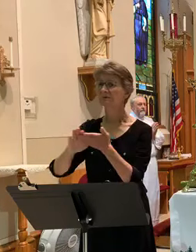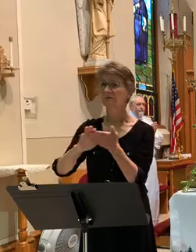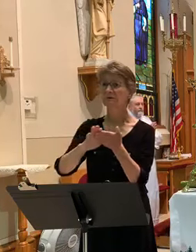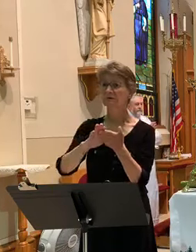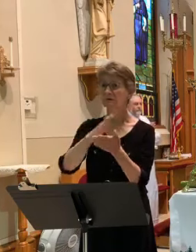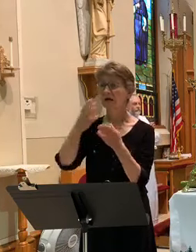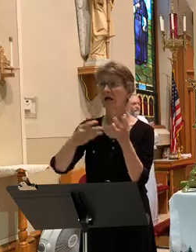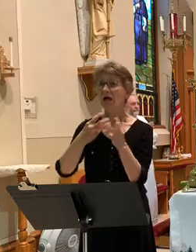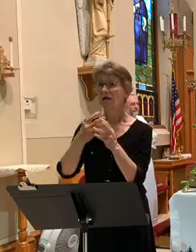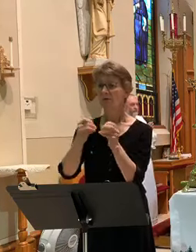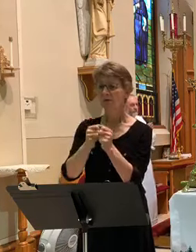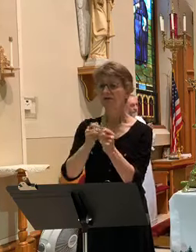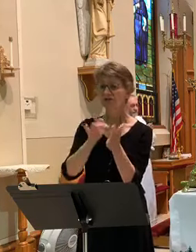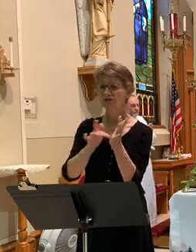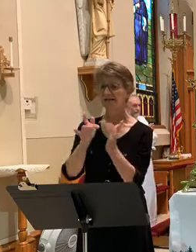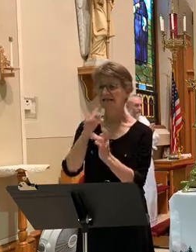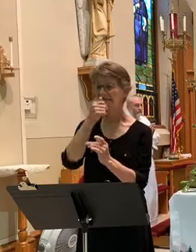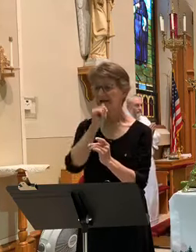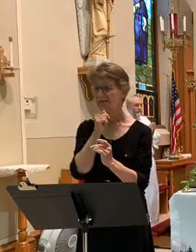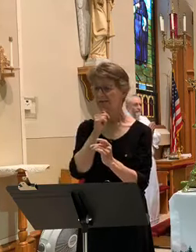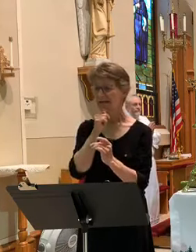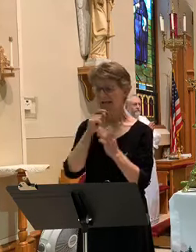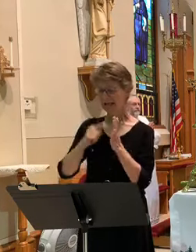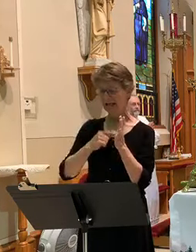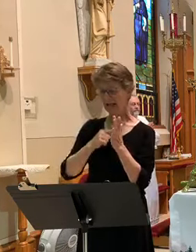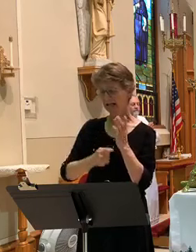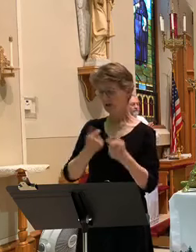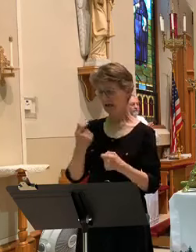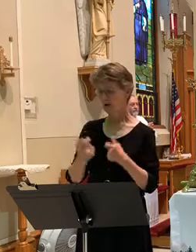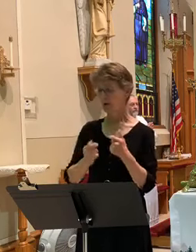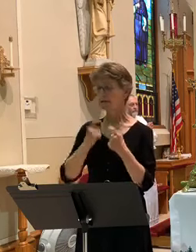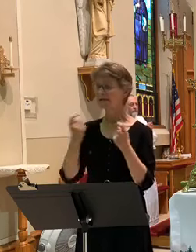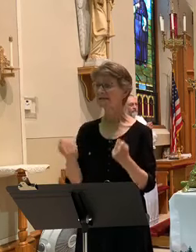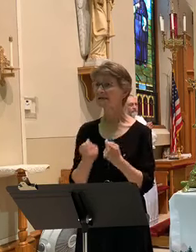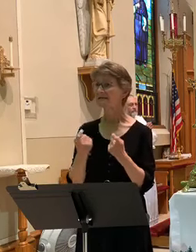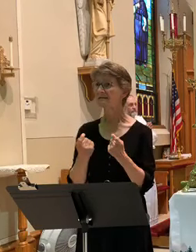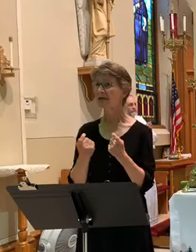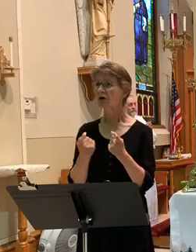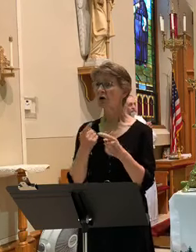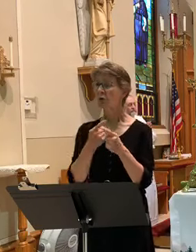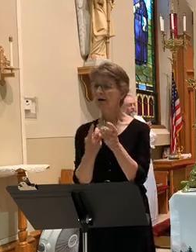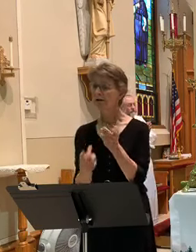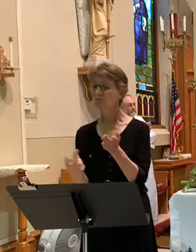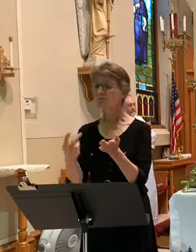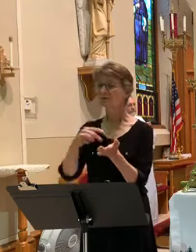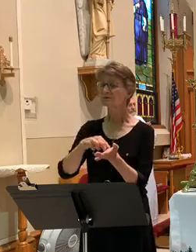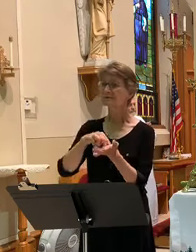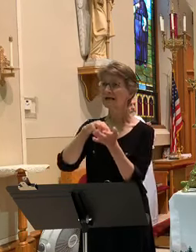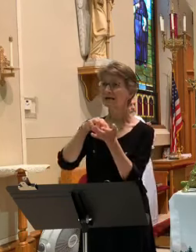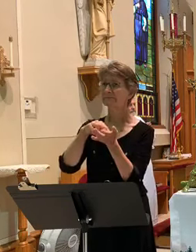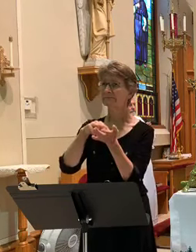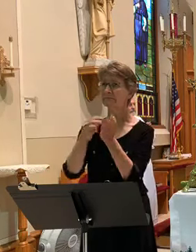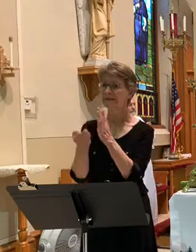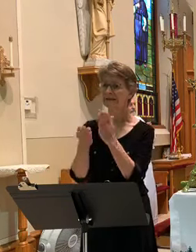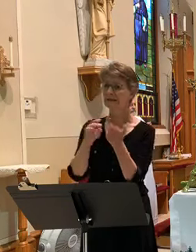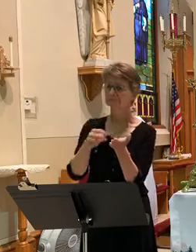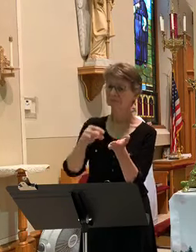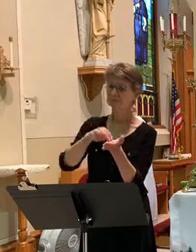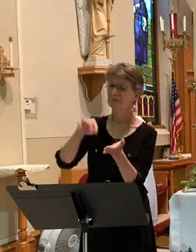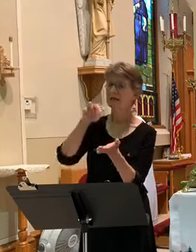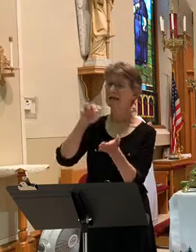and by his suffering canceled out our sins. By his rising from the dead, he has opened the way to